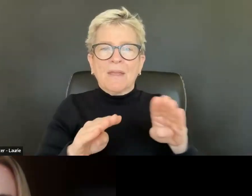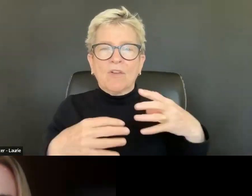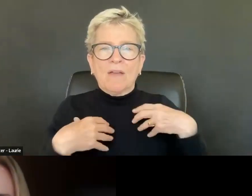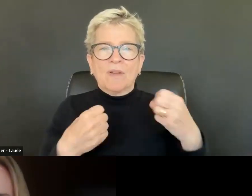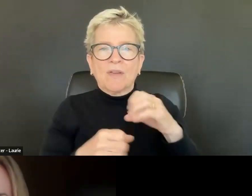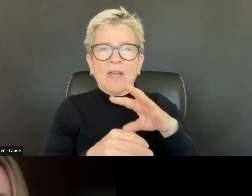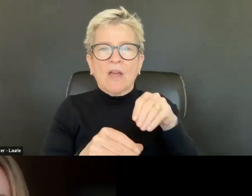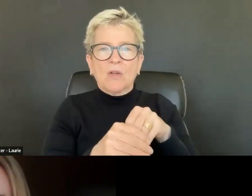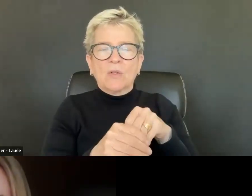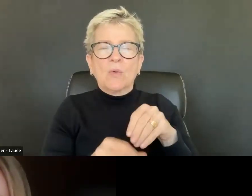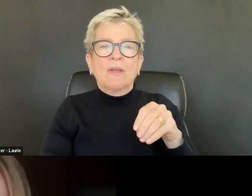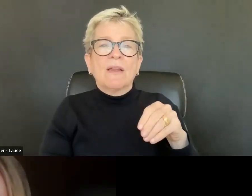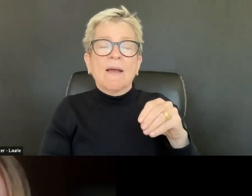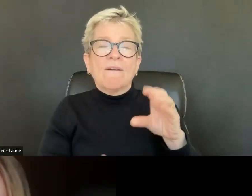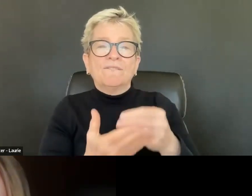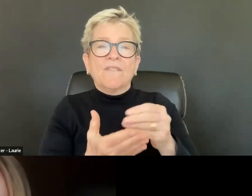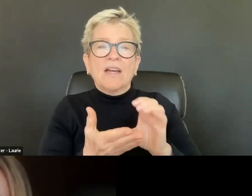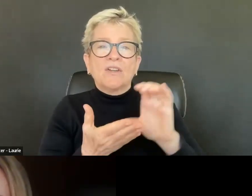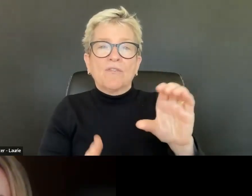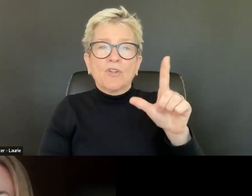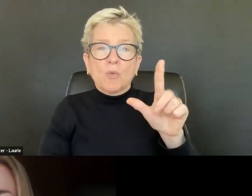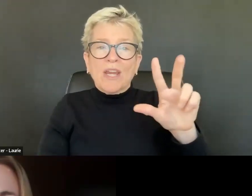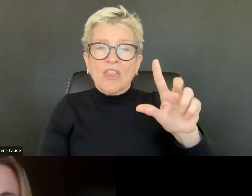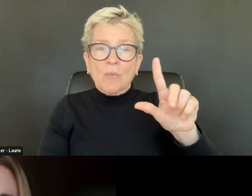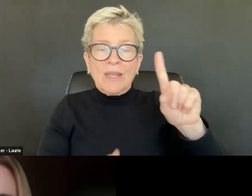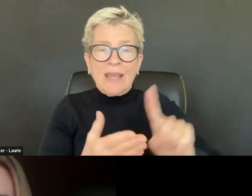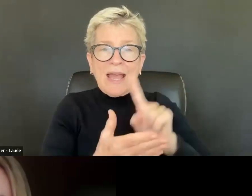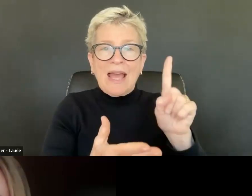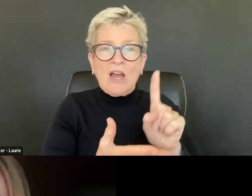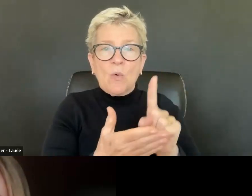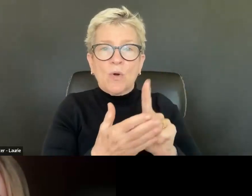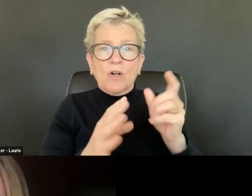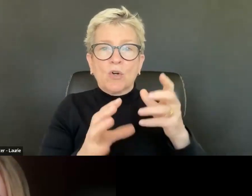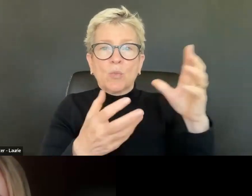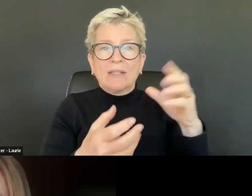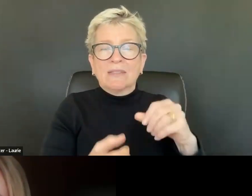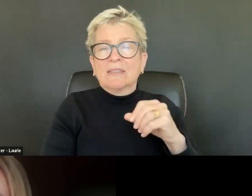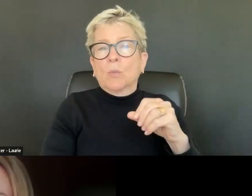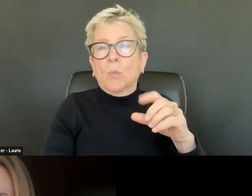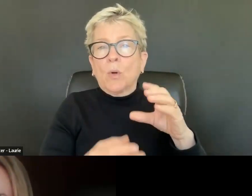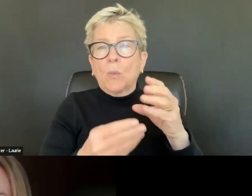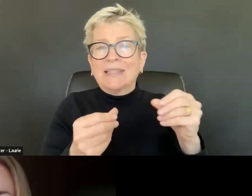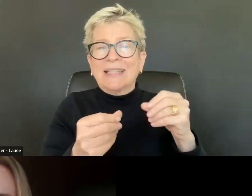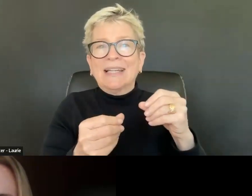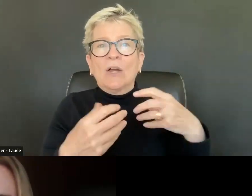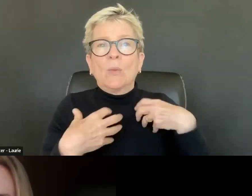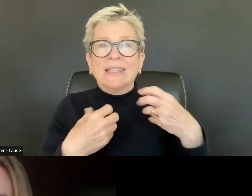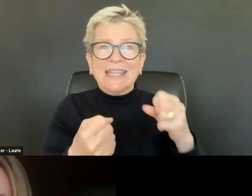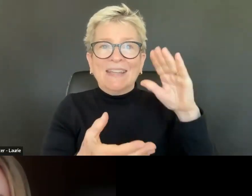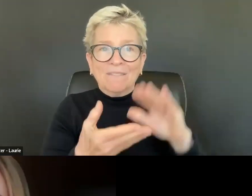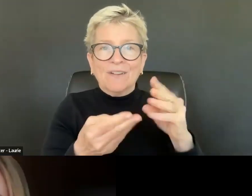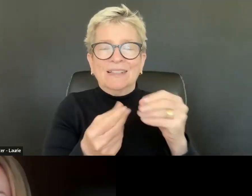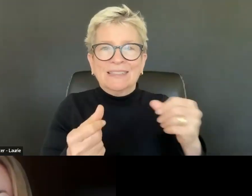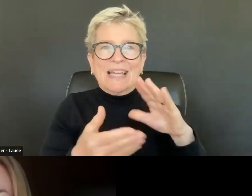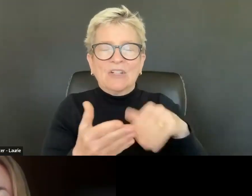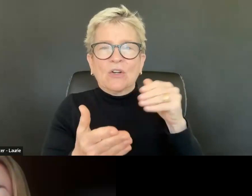for 23-hour crisis relief centers, crisis stabilization facilities, and children's long-term inpatient